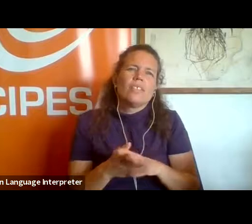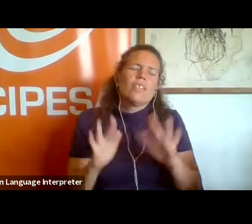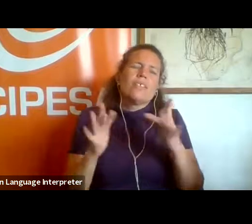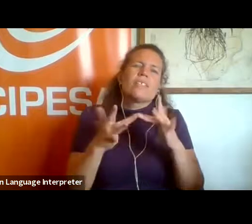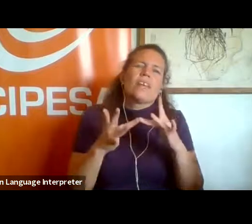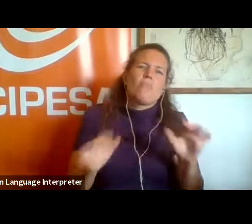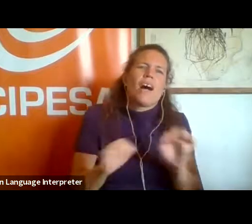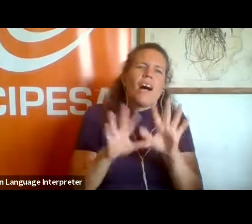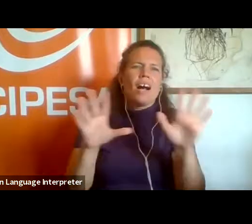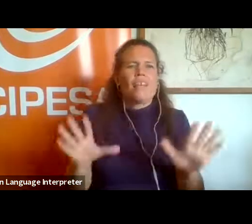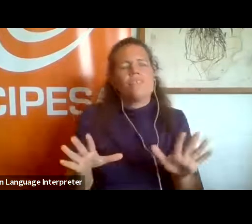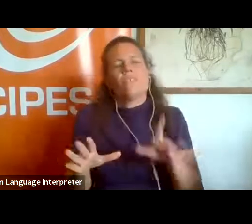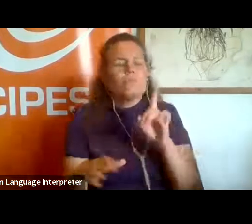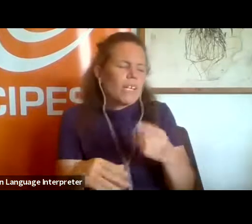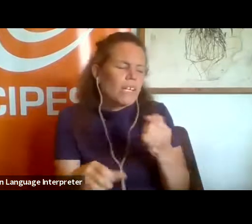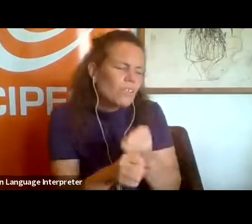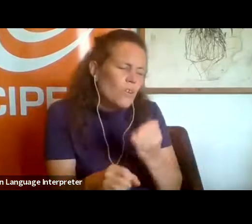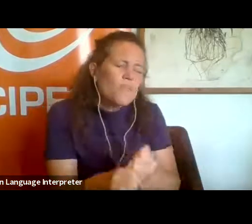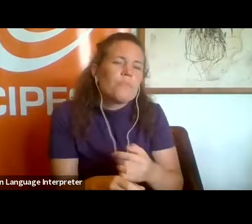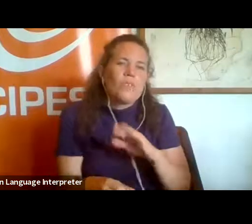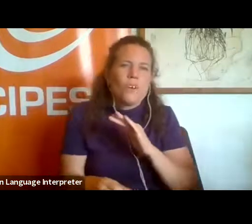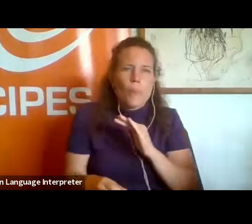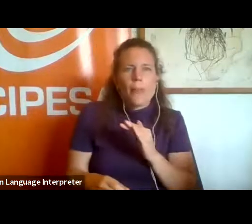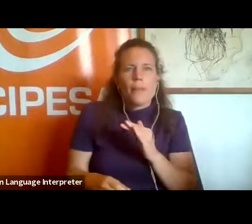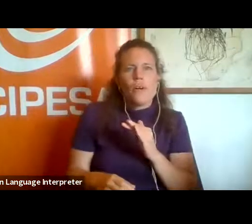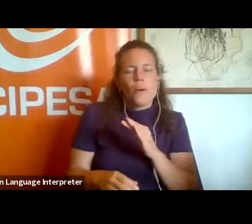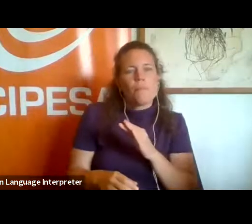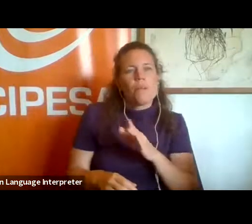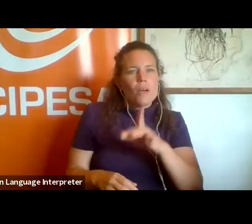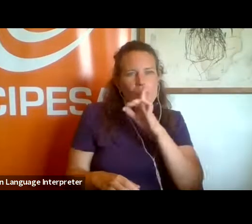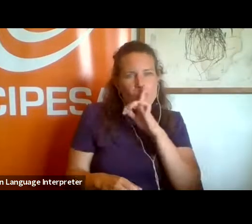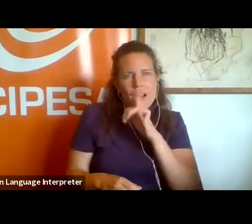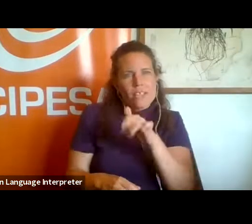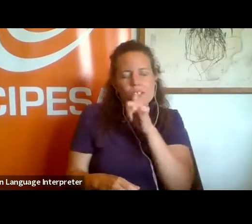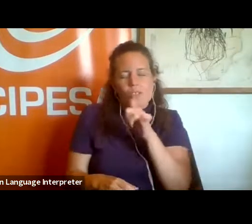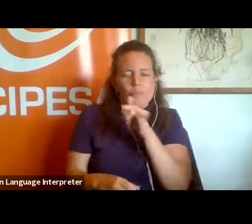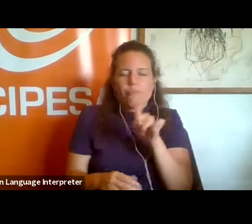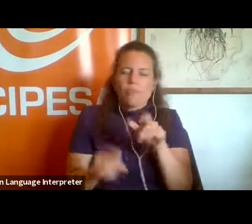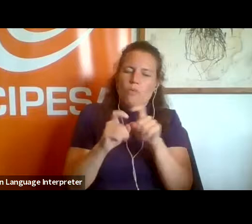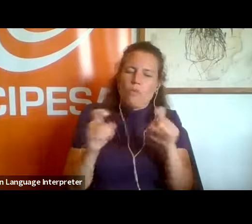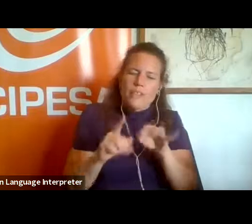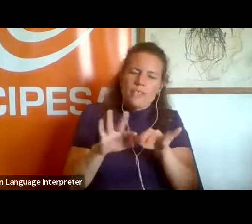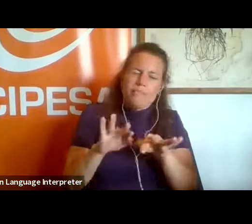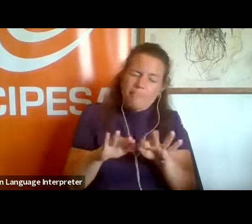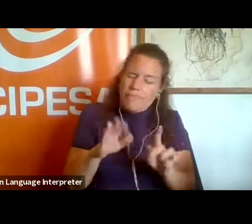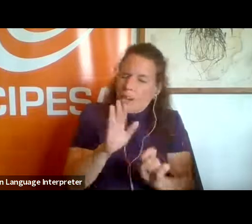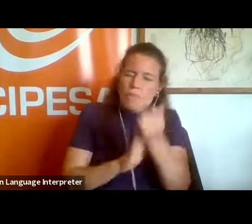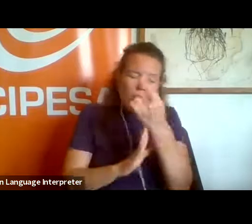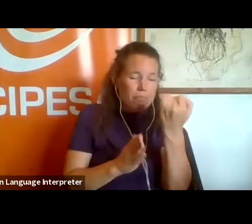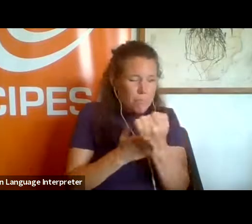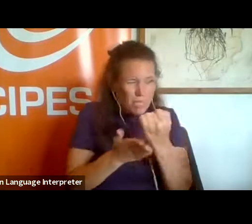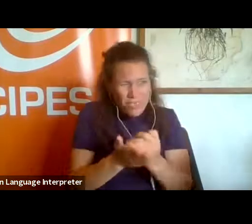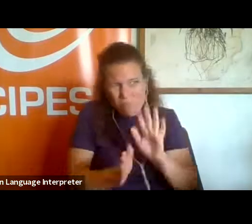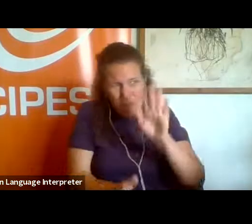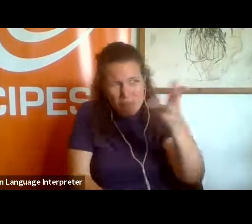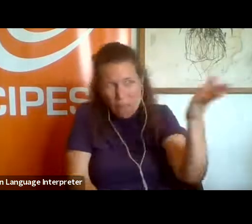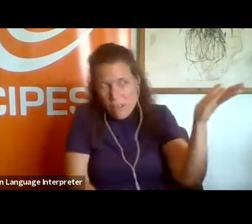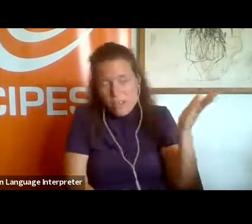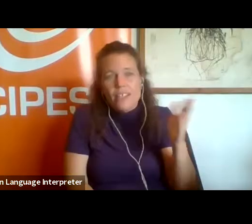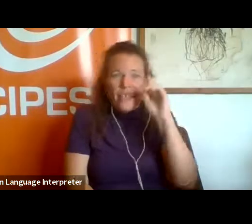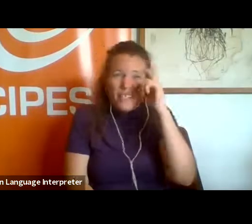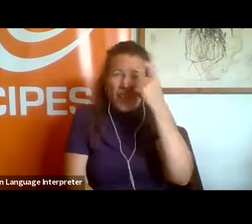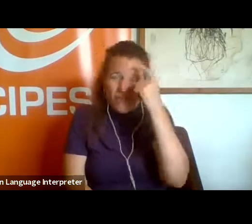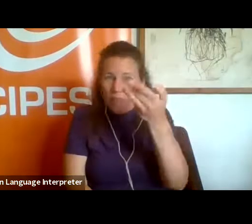sure your passwords are up to date, because there are people out there, and scarily governments out there, who will